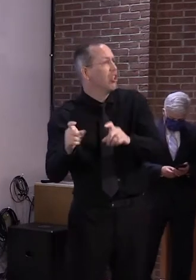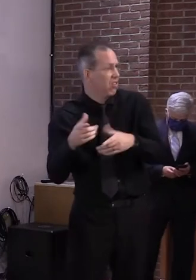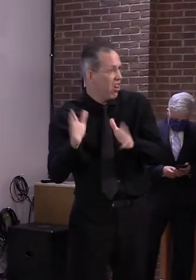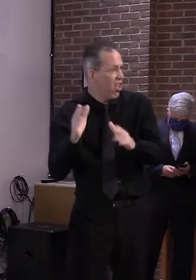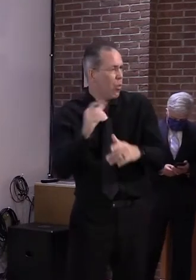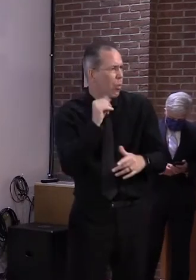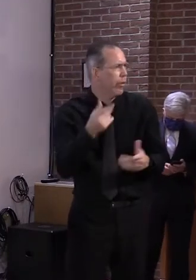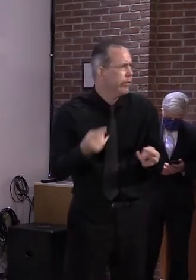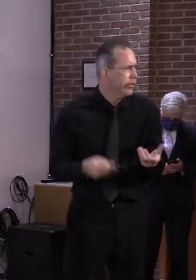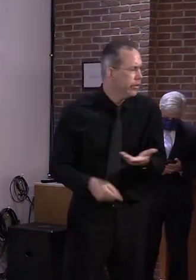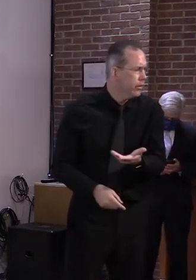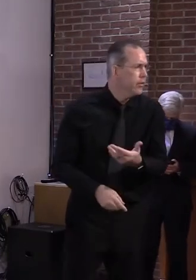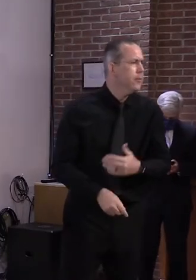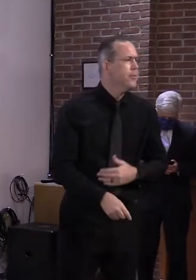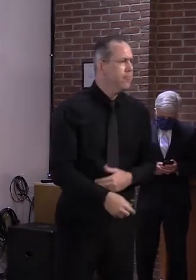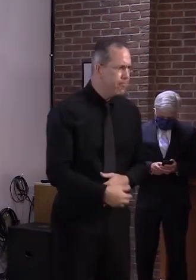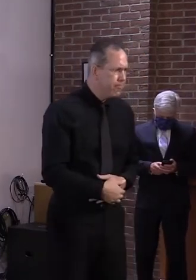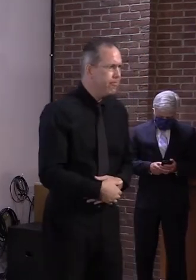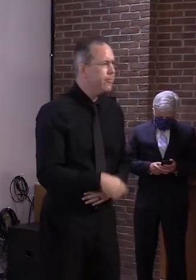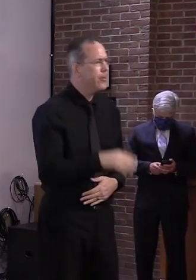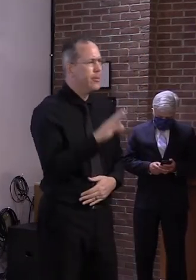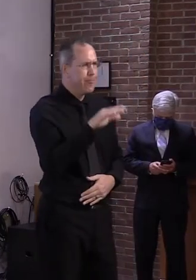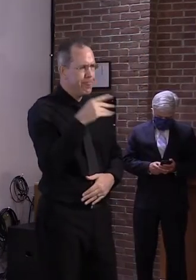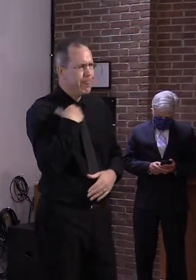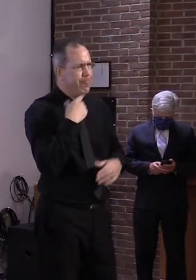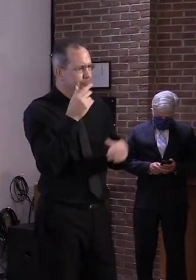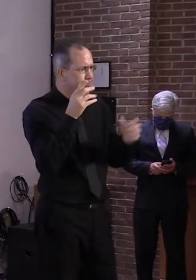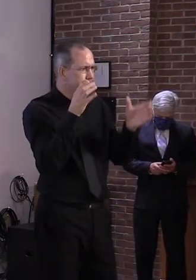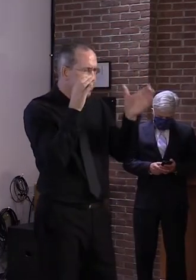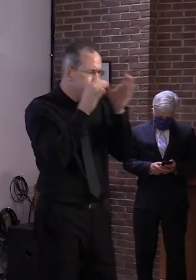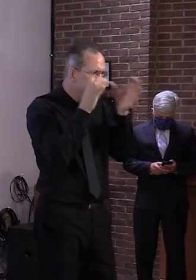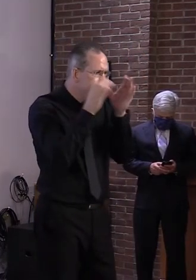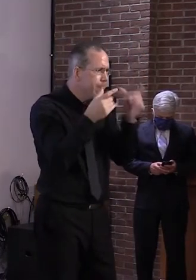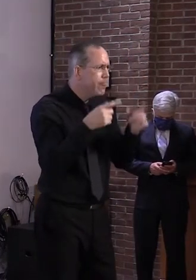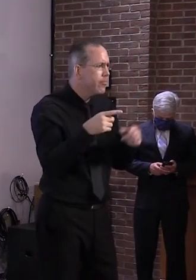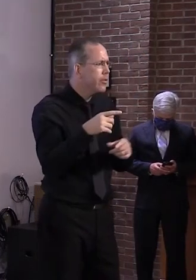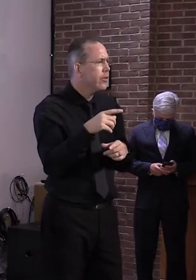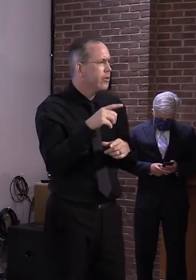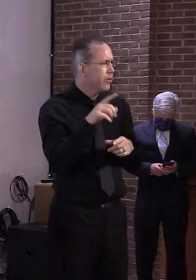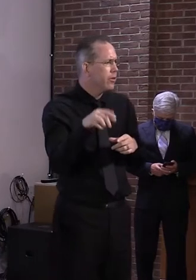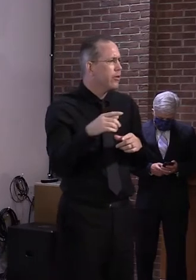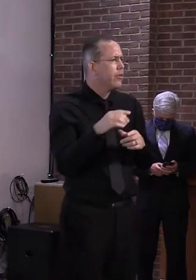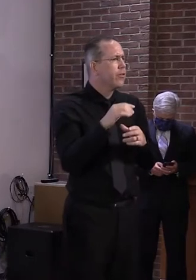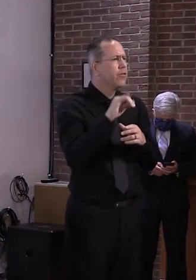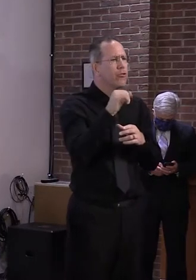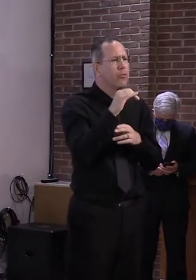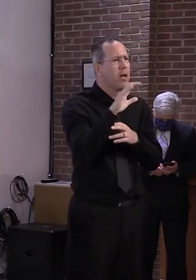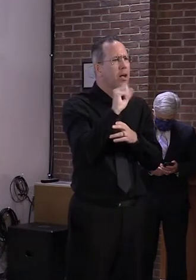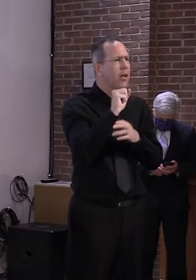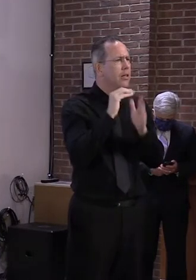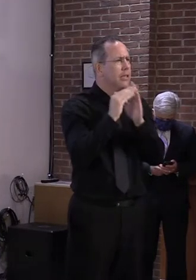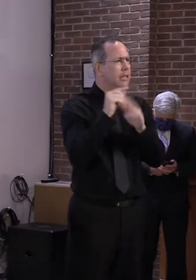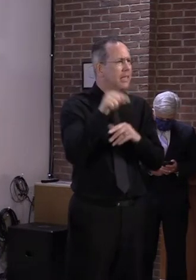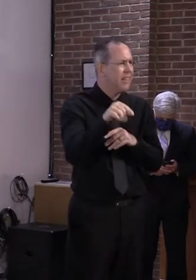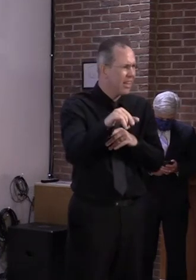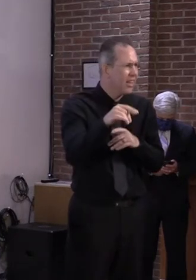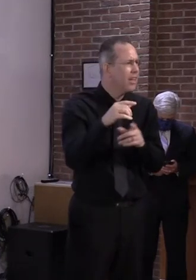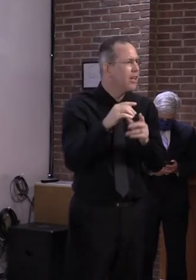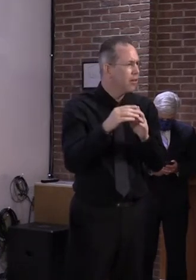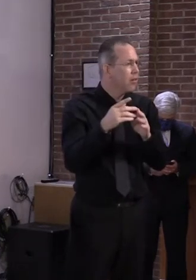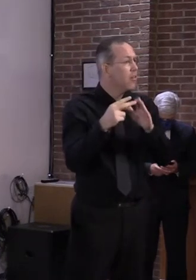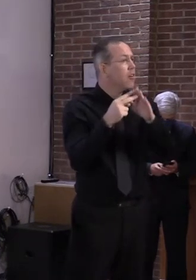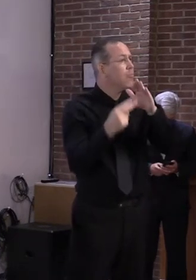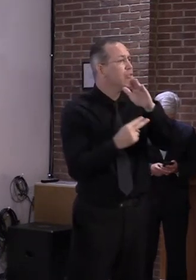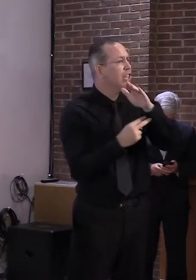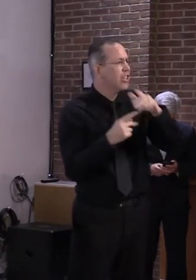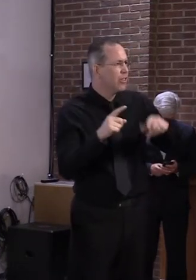There was some etchings on the bridge with chalk, actually. And the agency, as